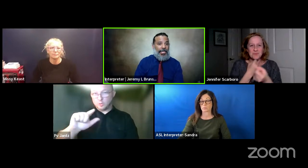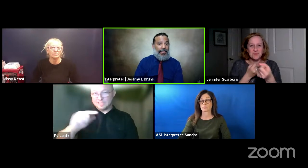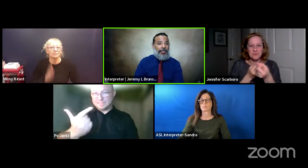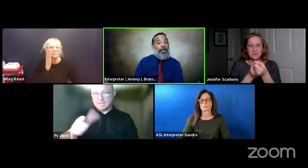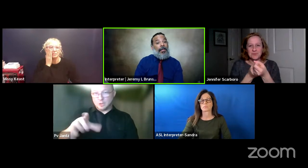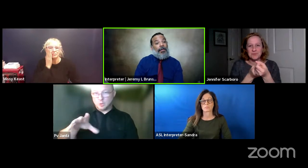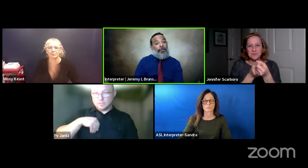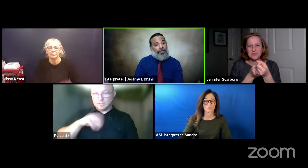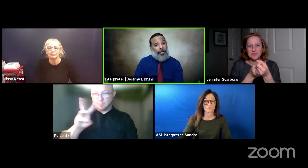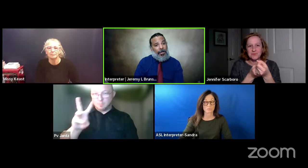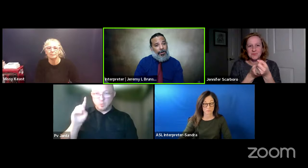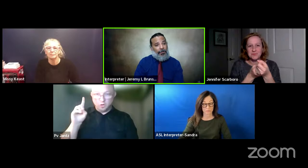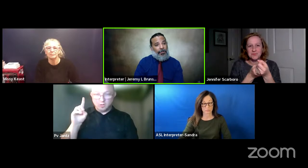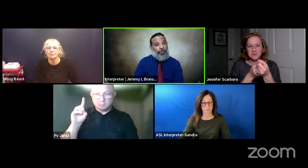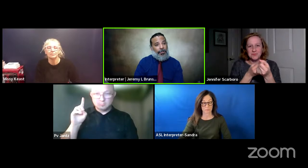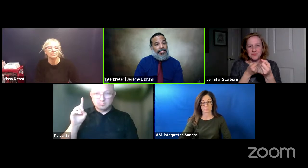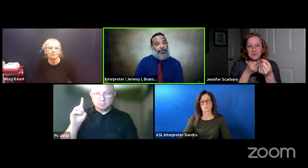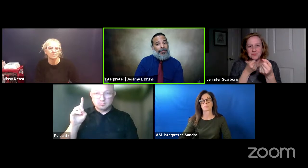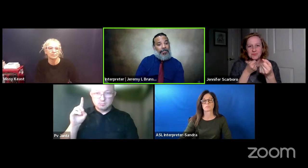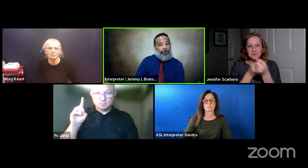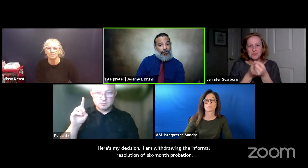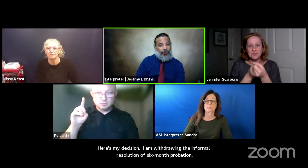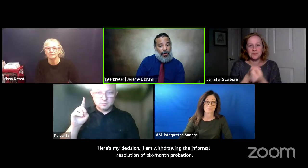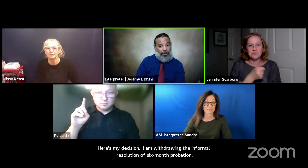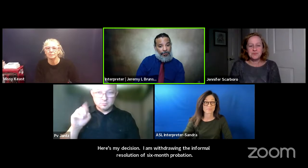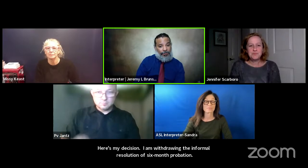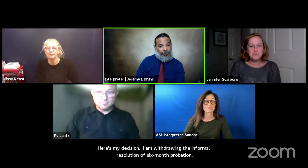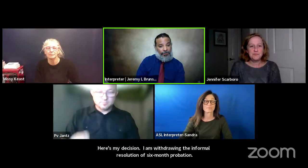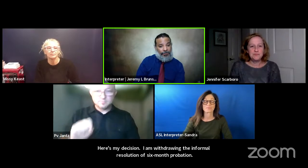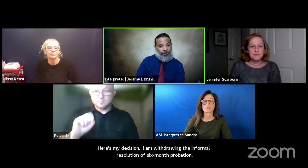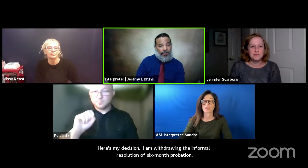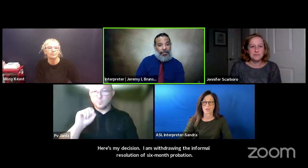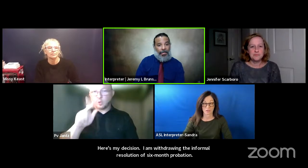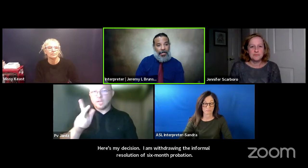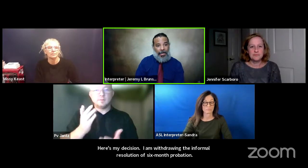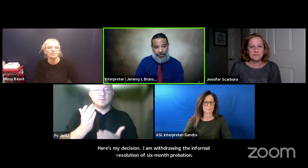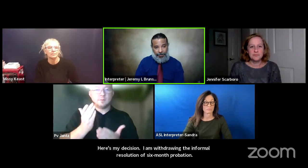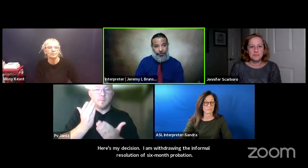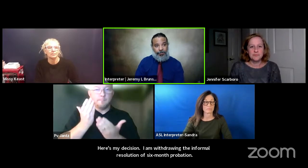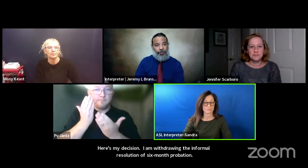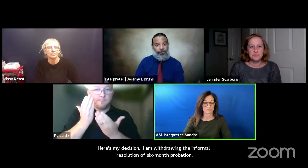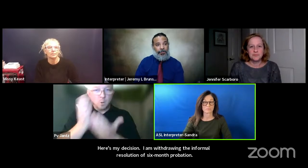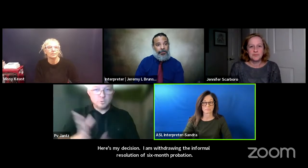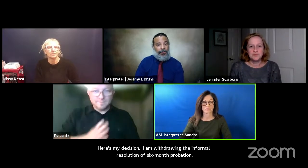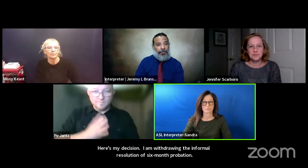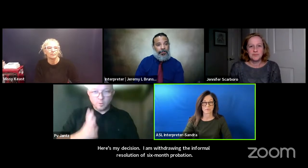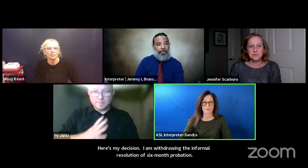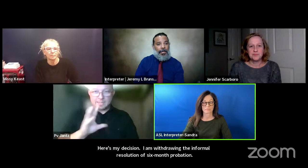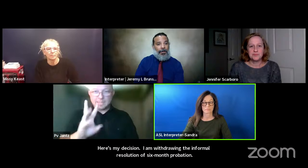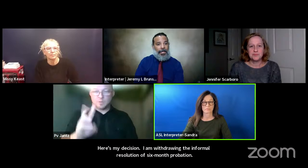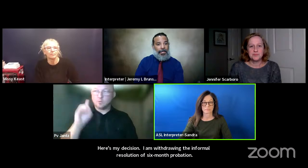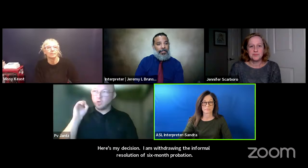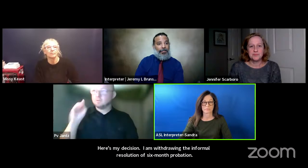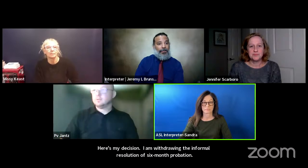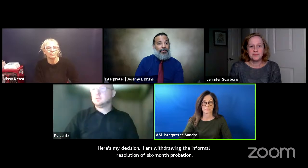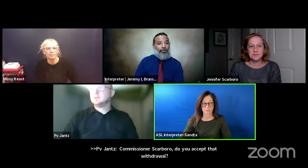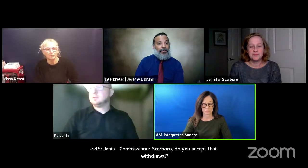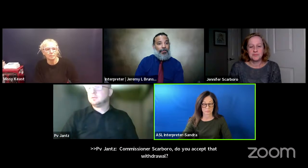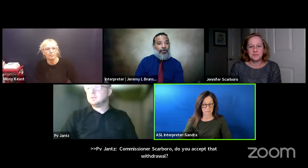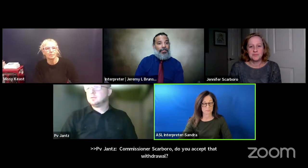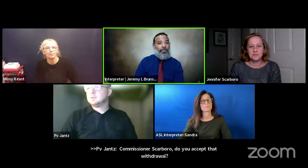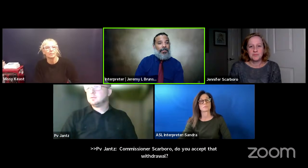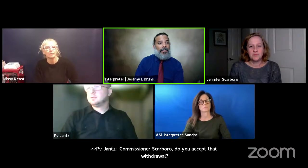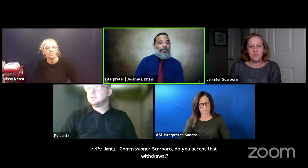Commissioner Jantz. Commissioner Scarborough, do you accept that withdrawal? I do. Okay, so